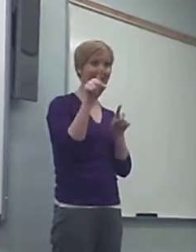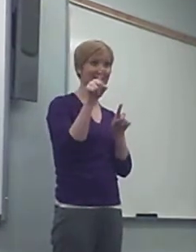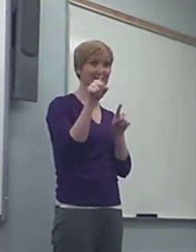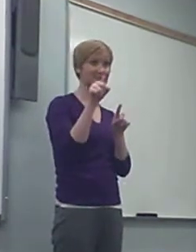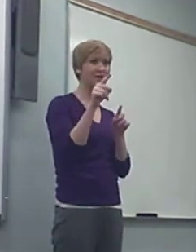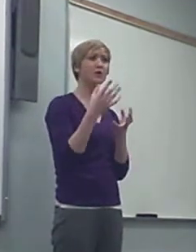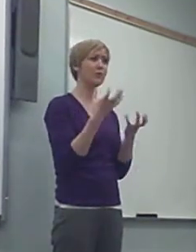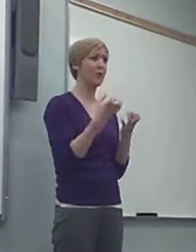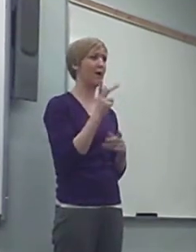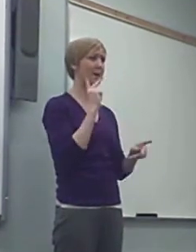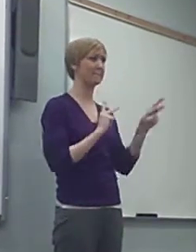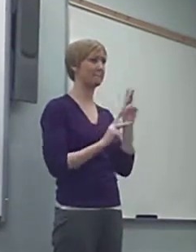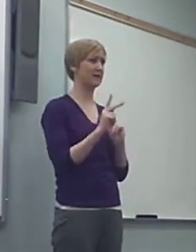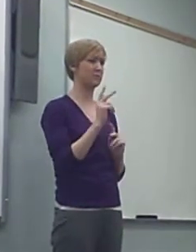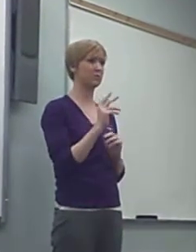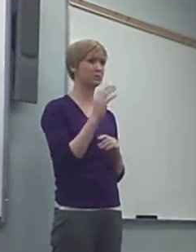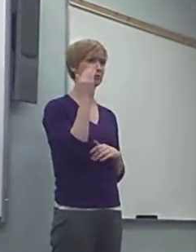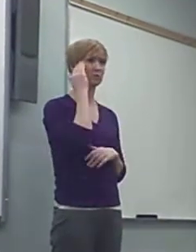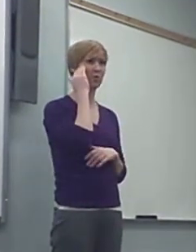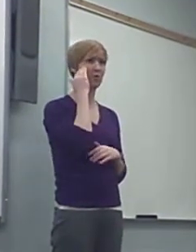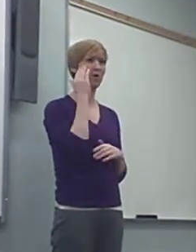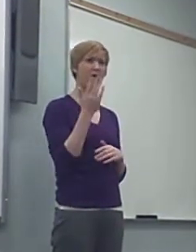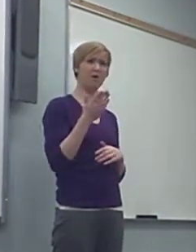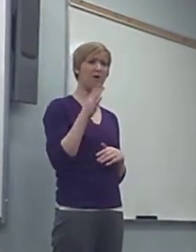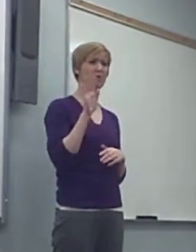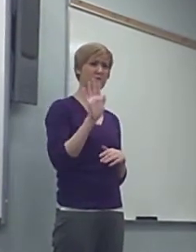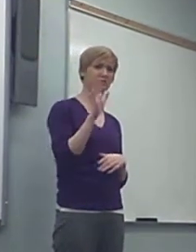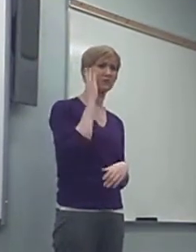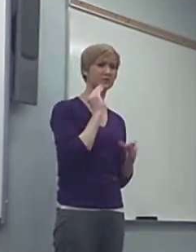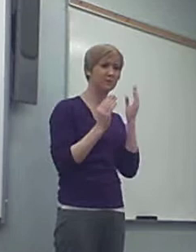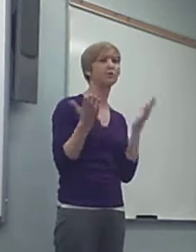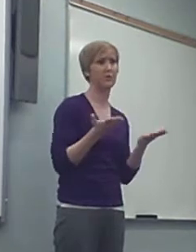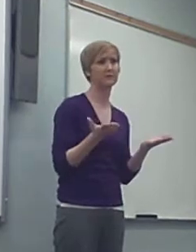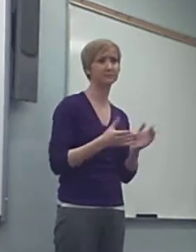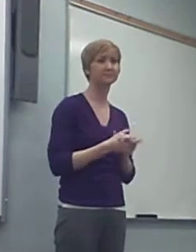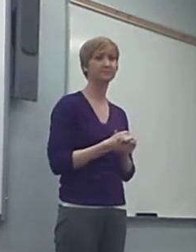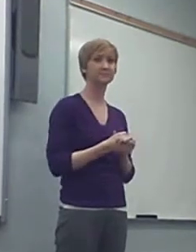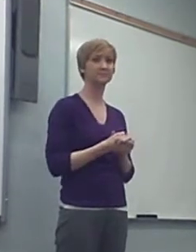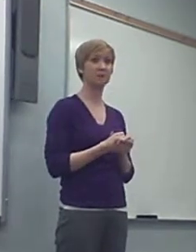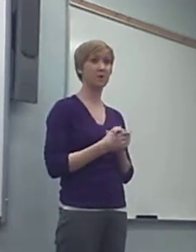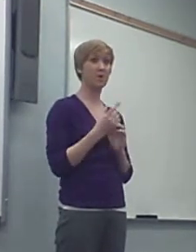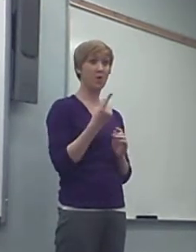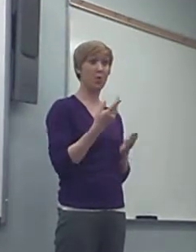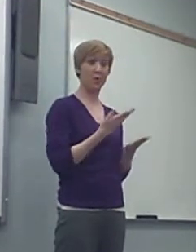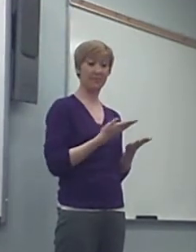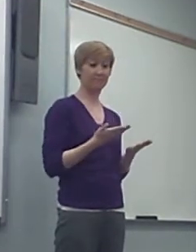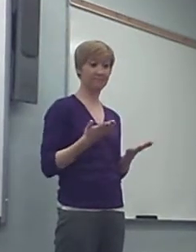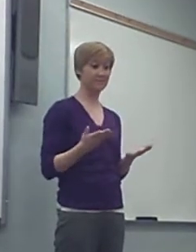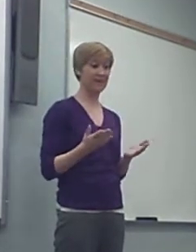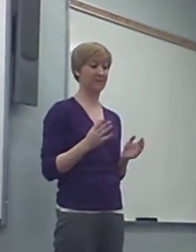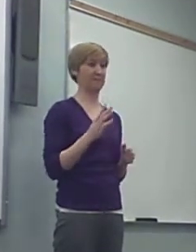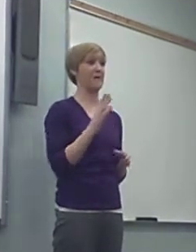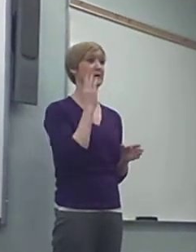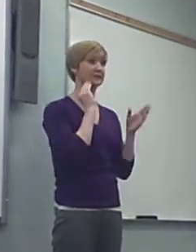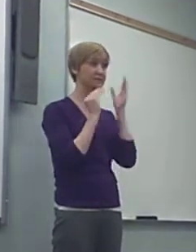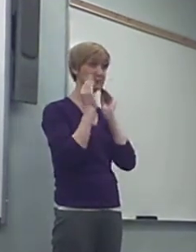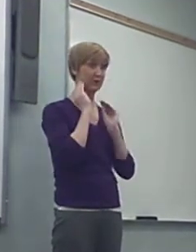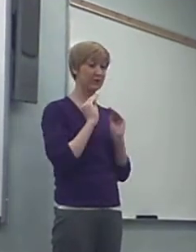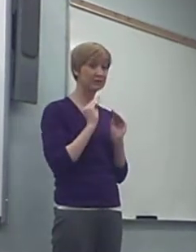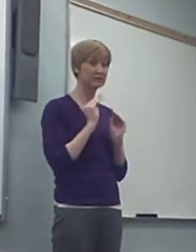setting? And one of the things that they said was, I tried to give my interpreter feedback, and they got upset, right?